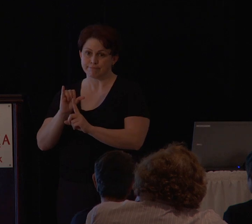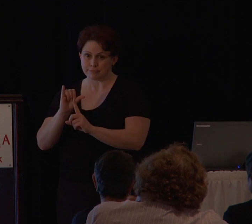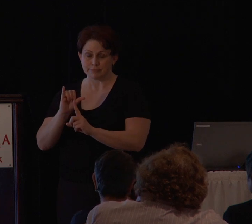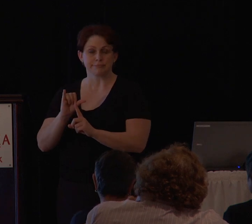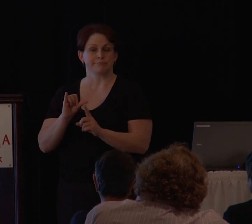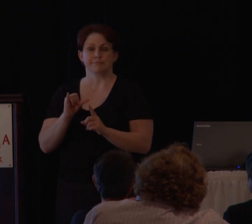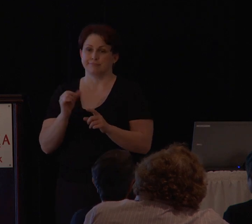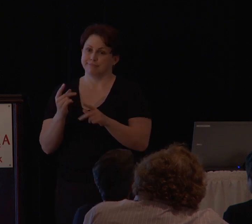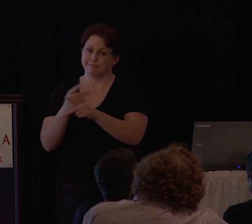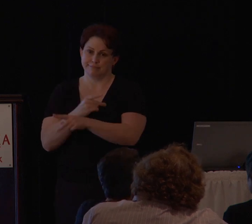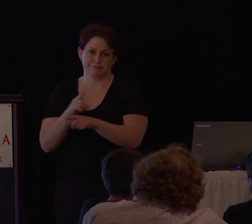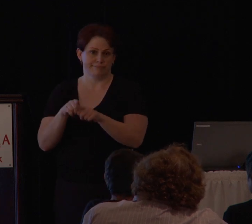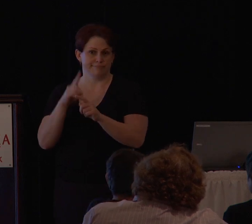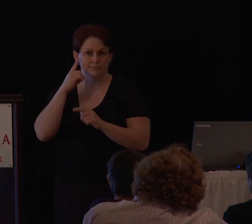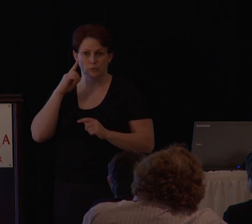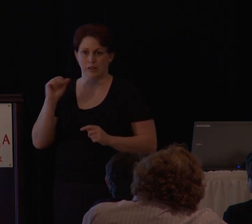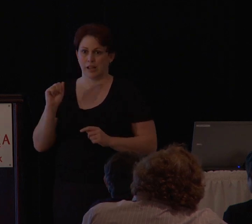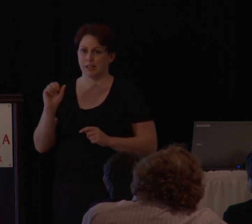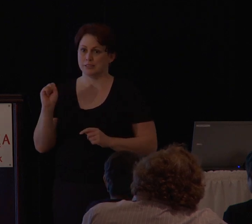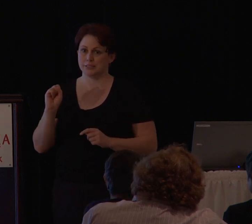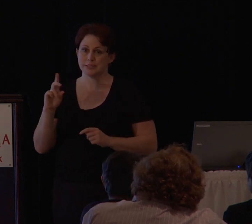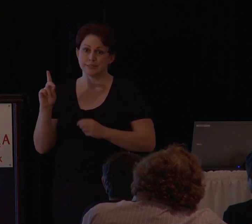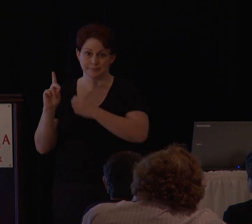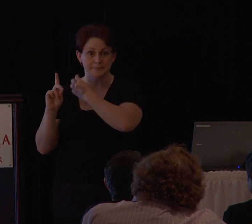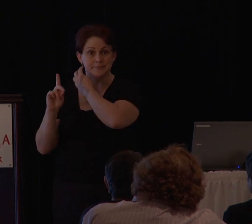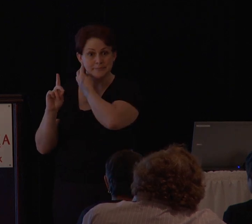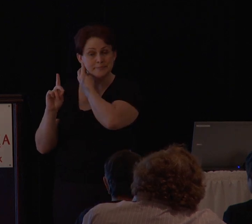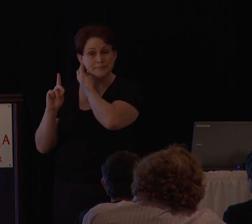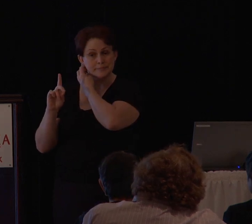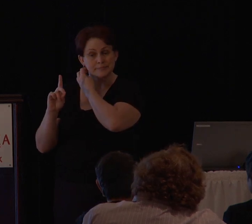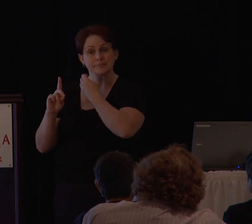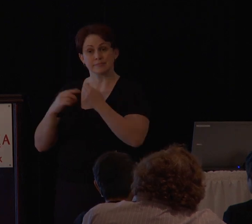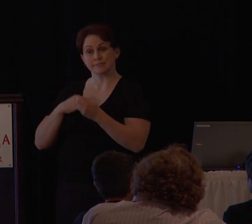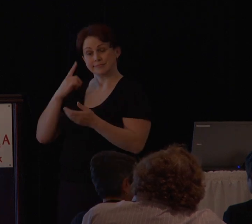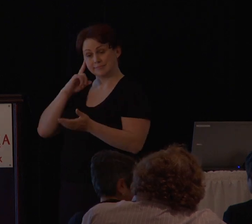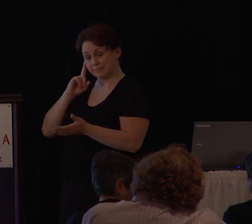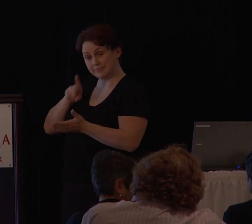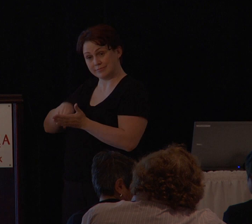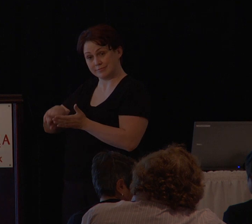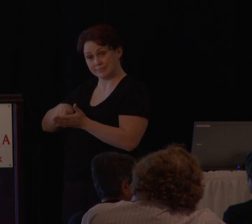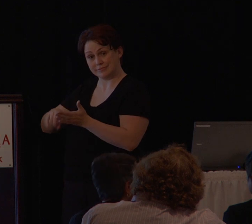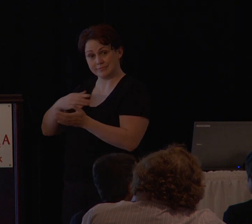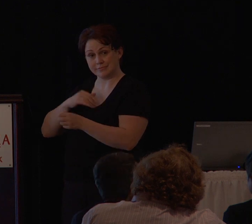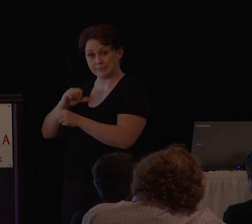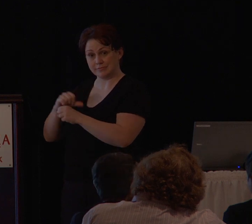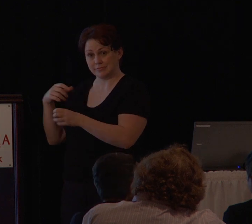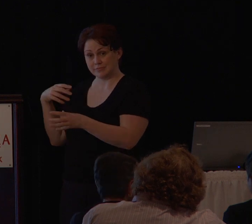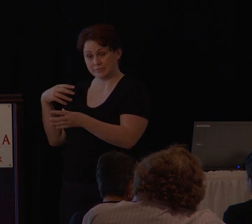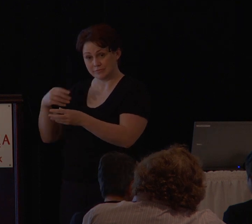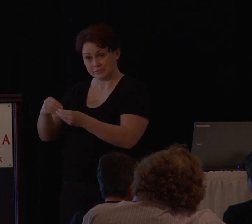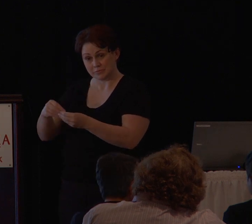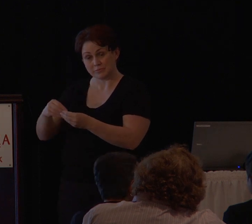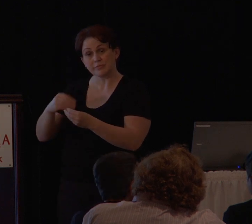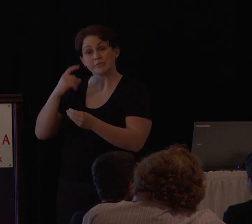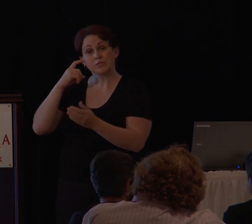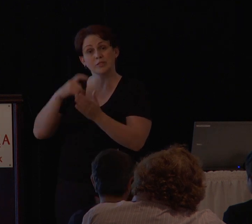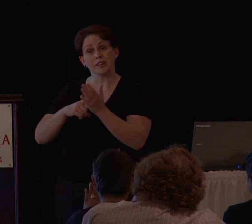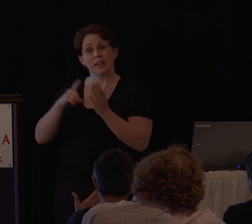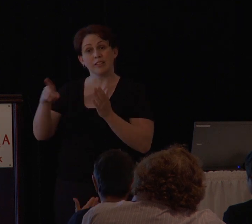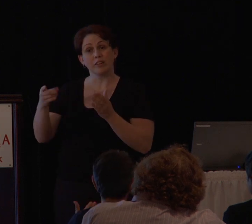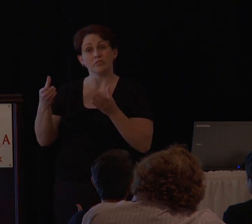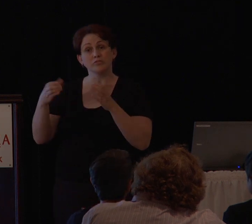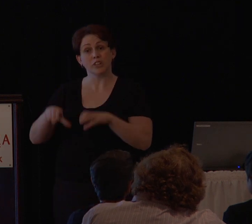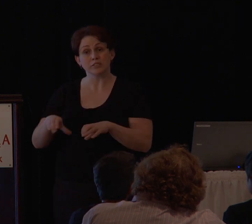with autism. And some of the latest figures have shown that they're about 20 times more likely to be